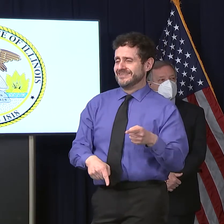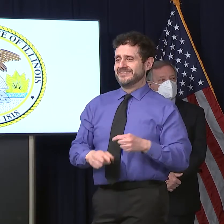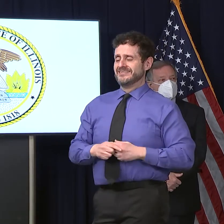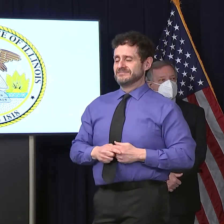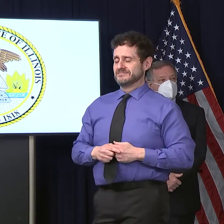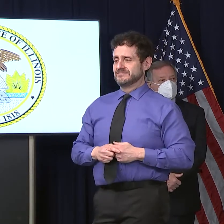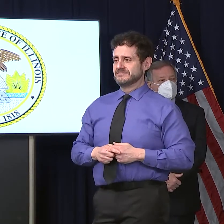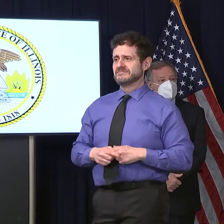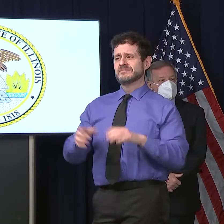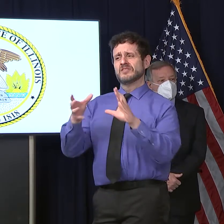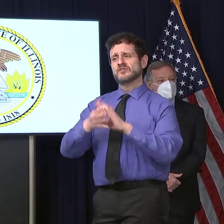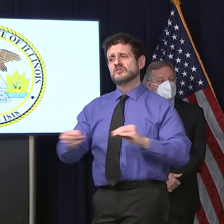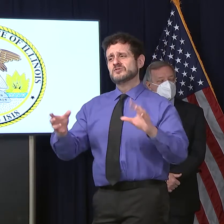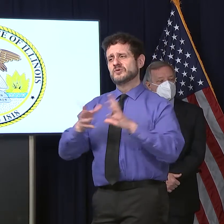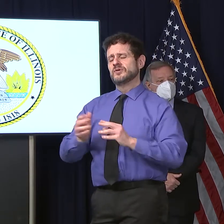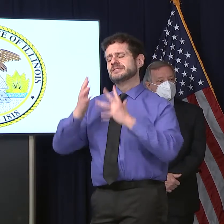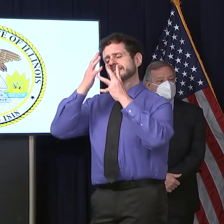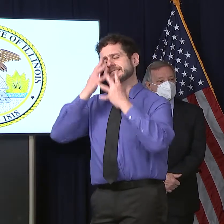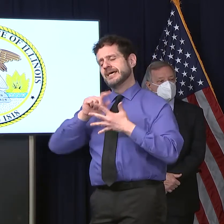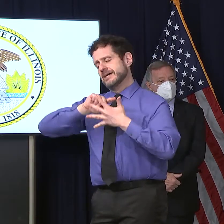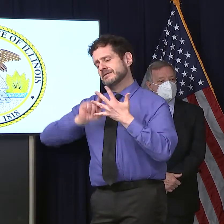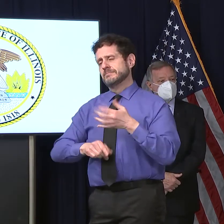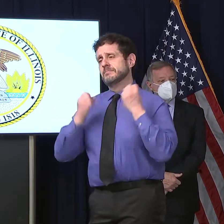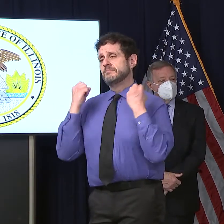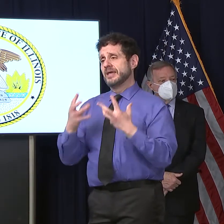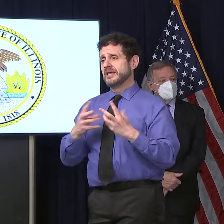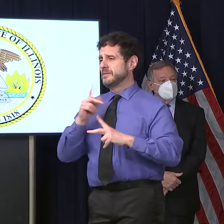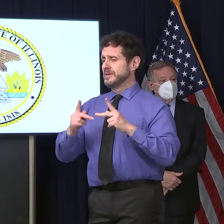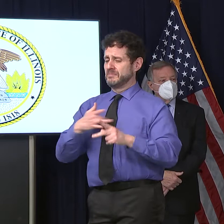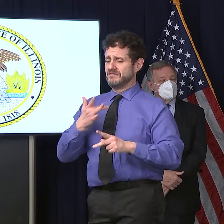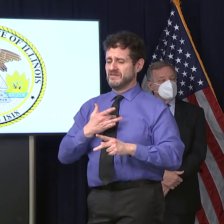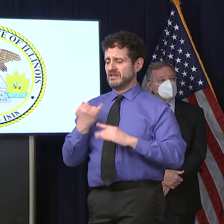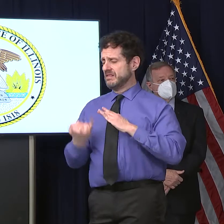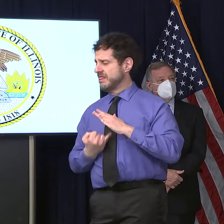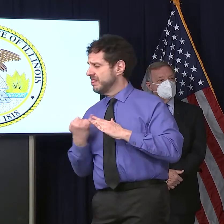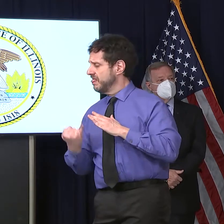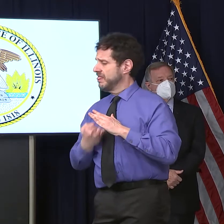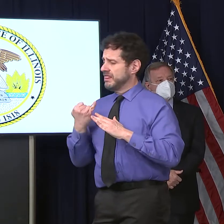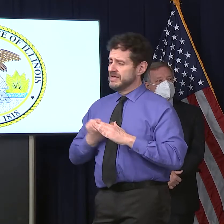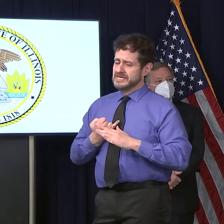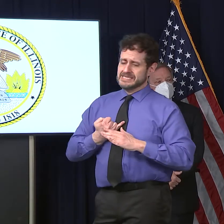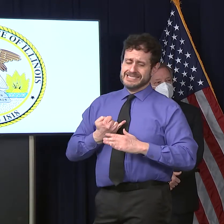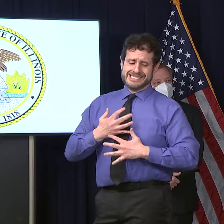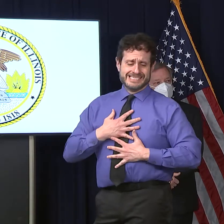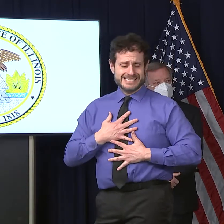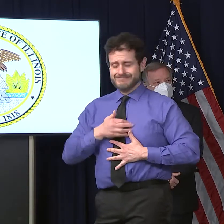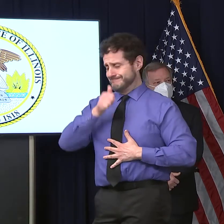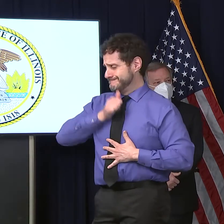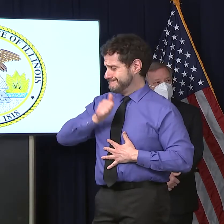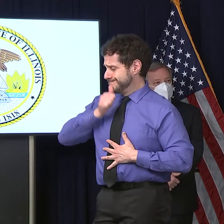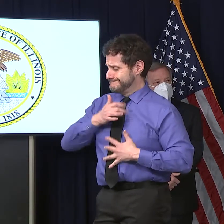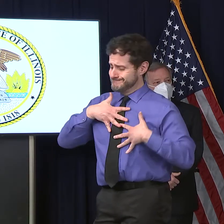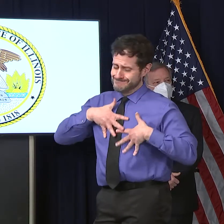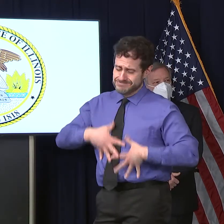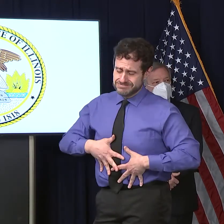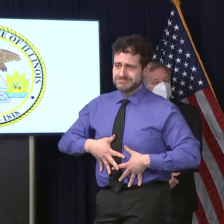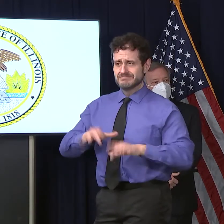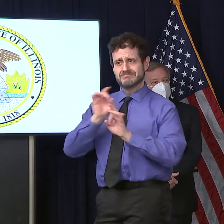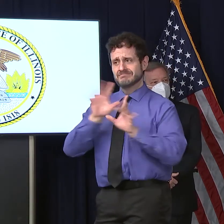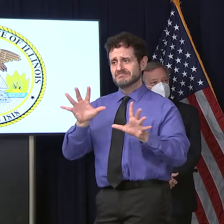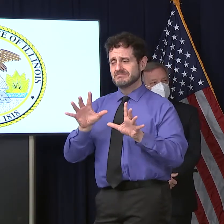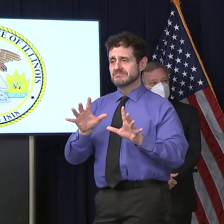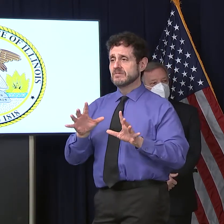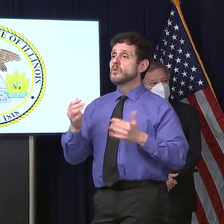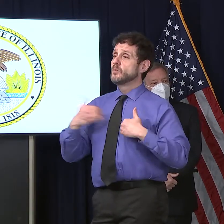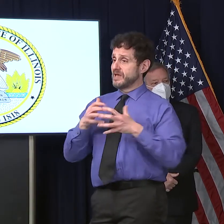The stories are endless, and the isolation has taken a terrible toll on all of us. And while there's much left